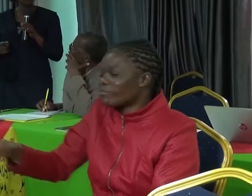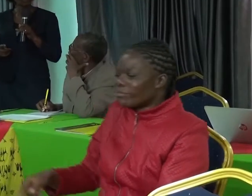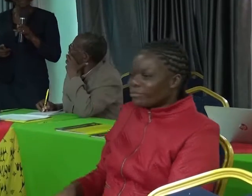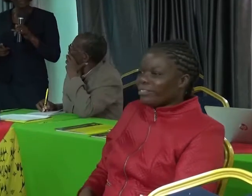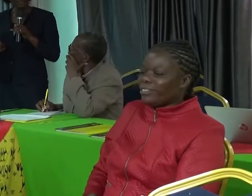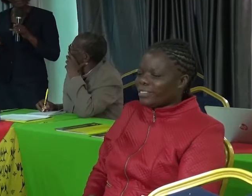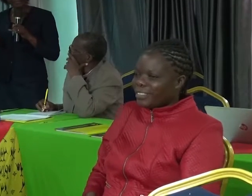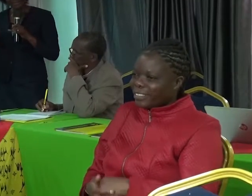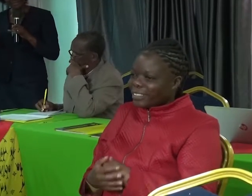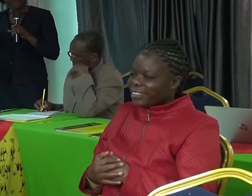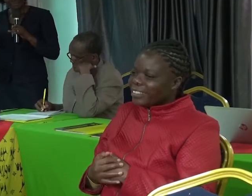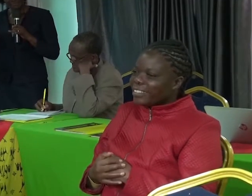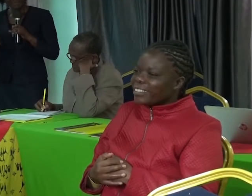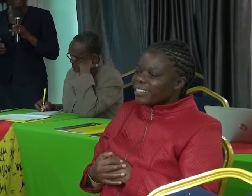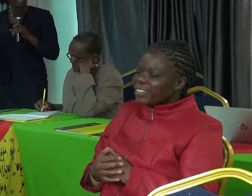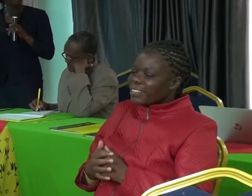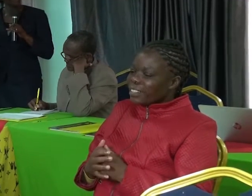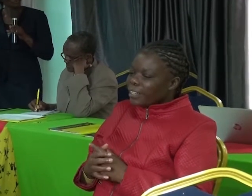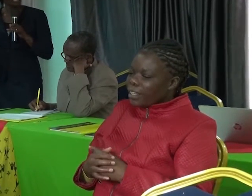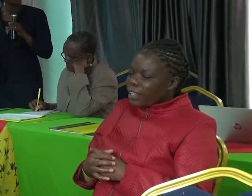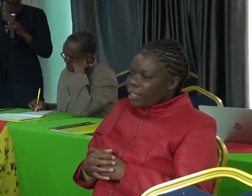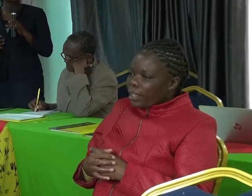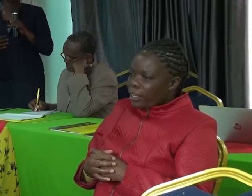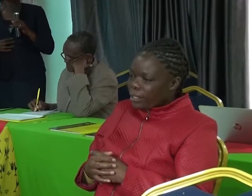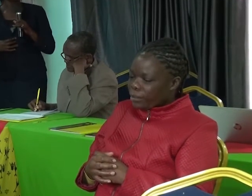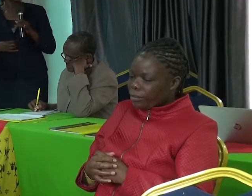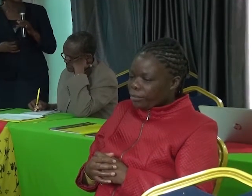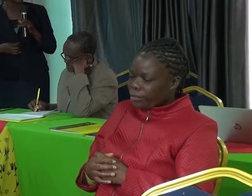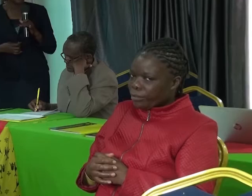perform. Then the performance has improved.